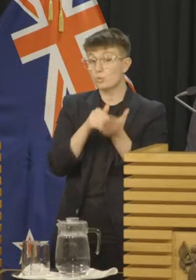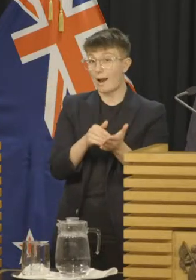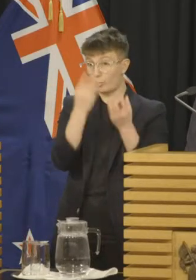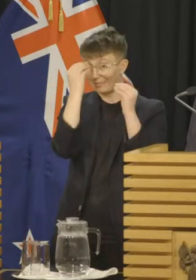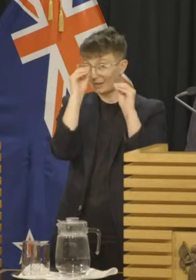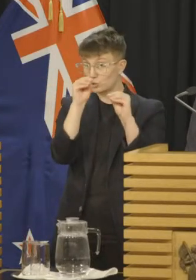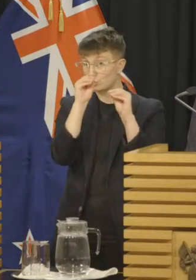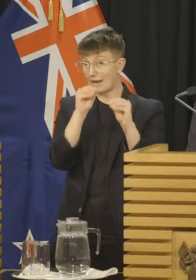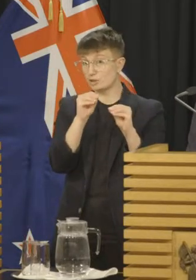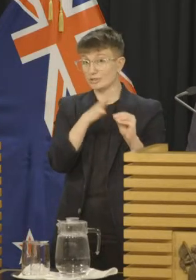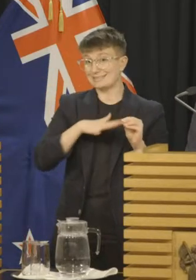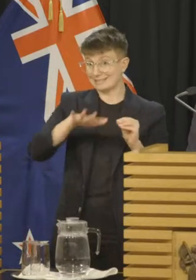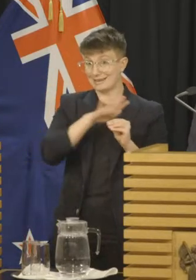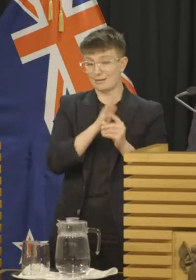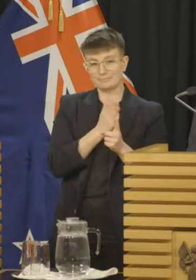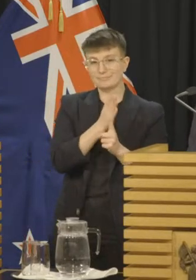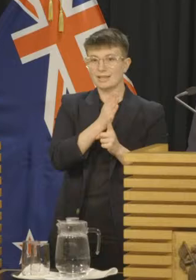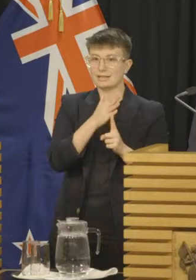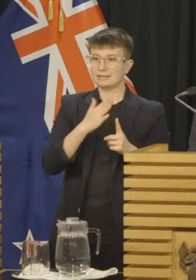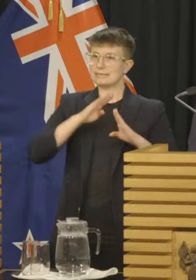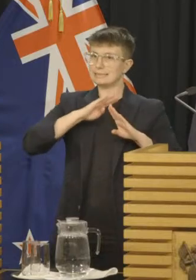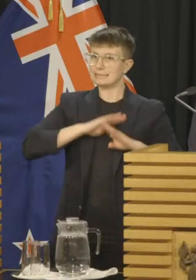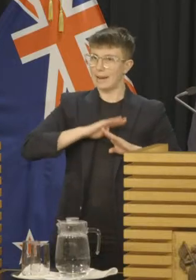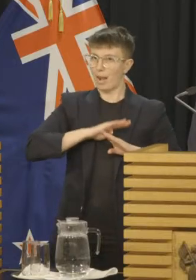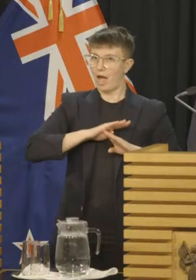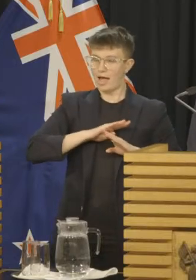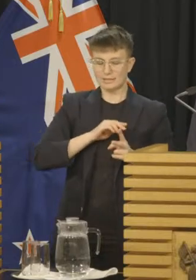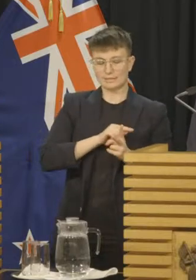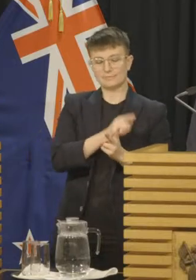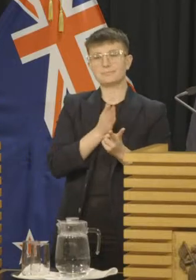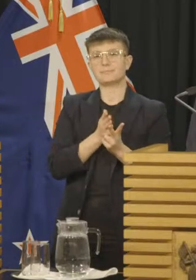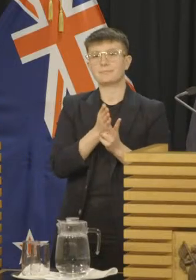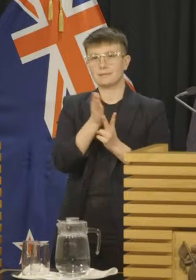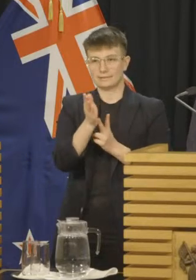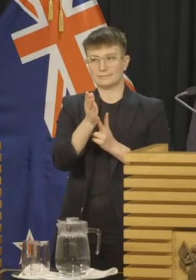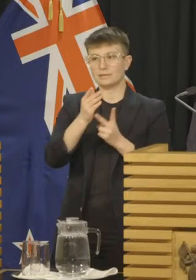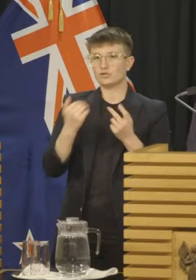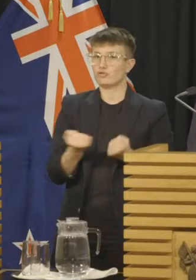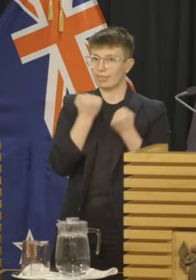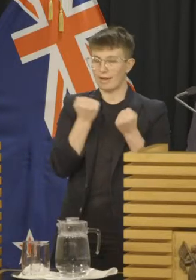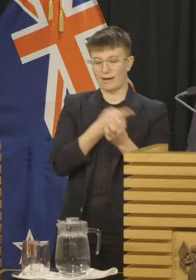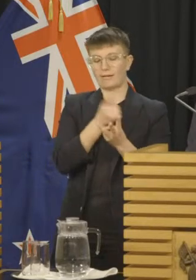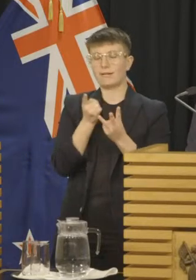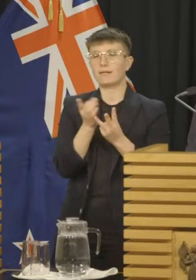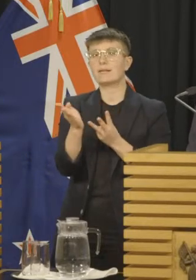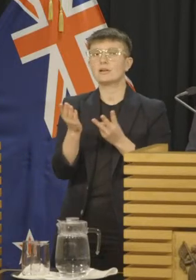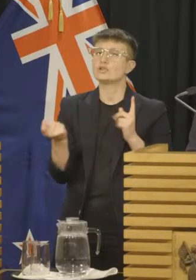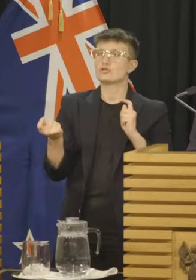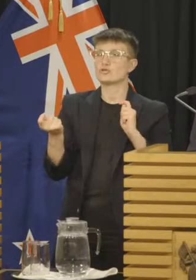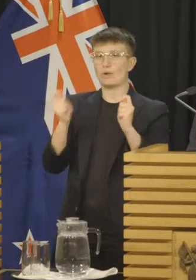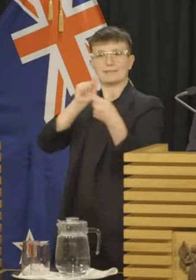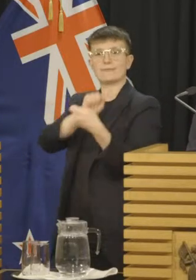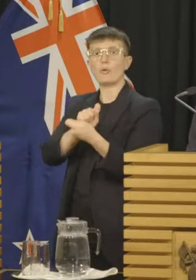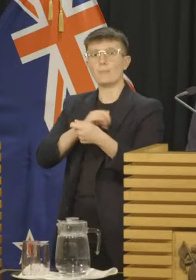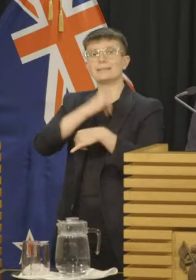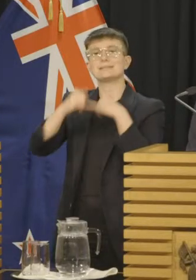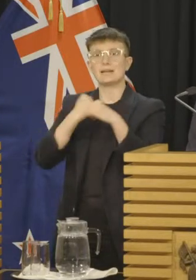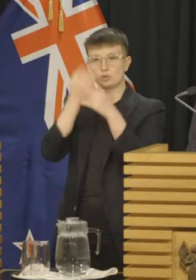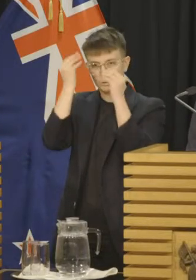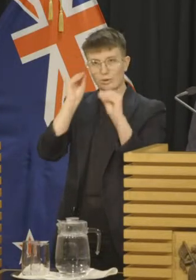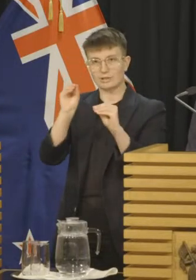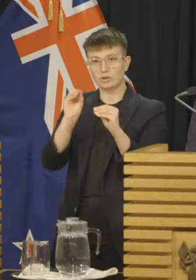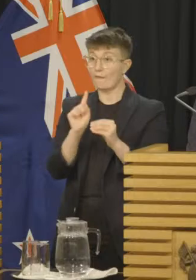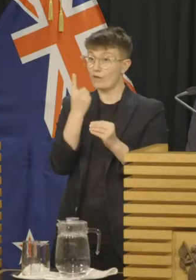pillars of stabilising, strengthening and transforming international education. To stabilise our